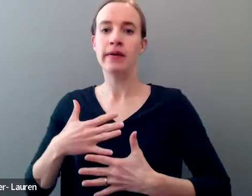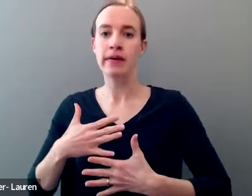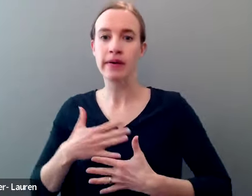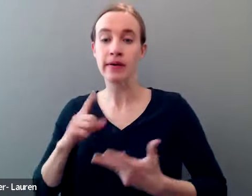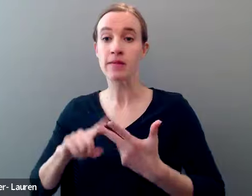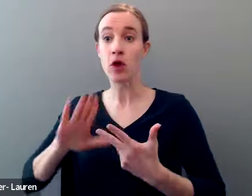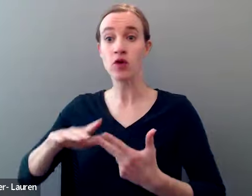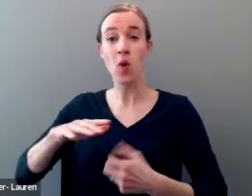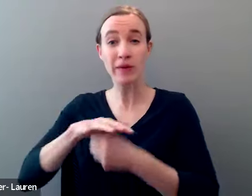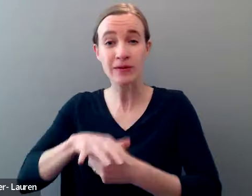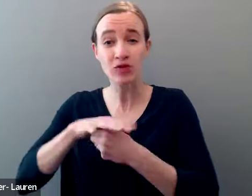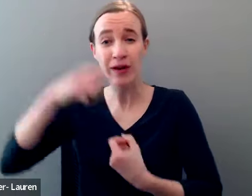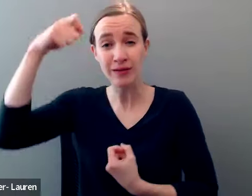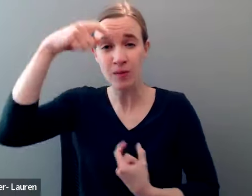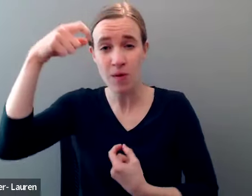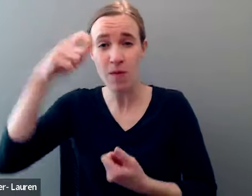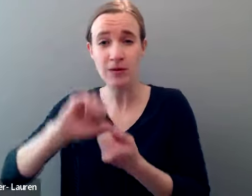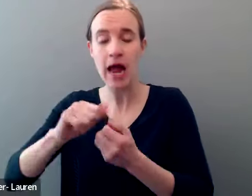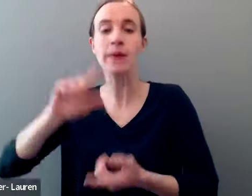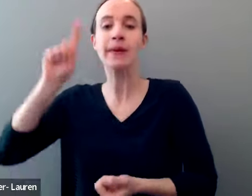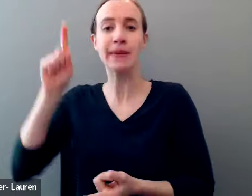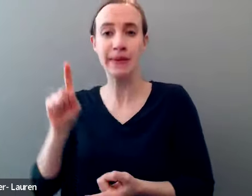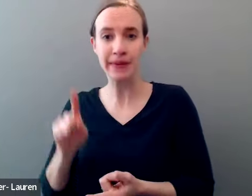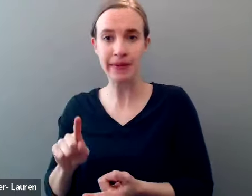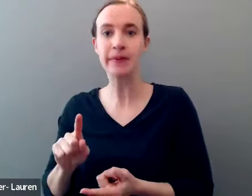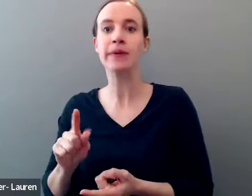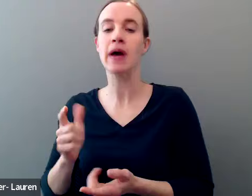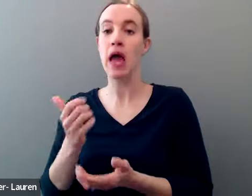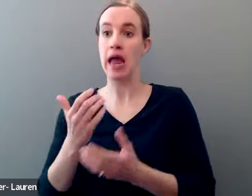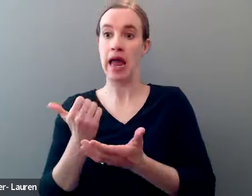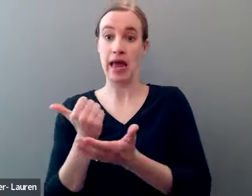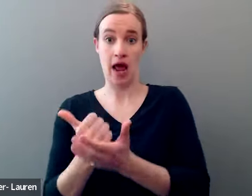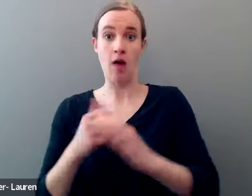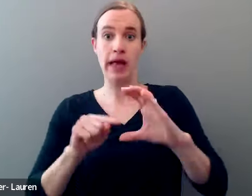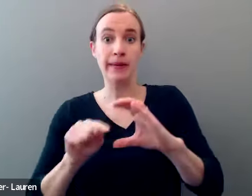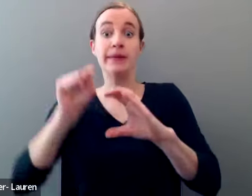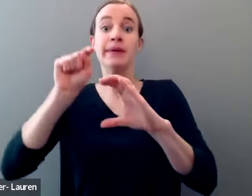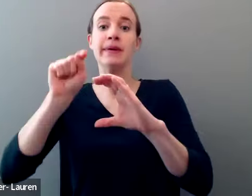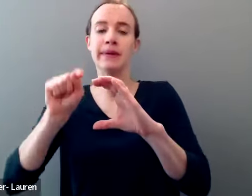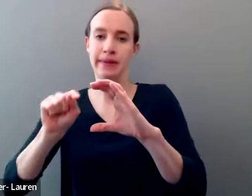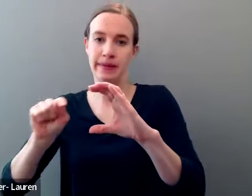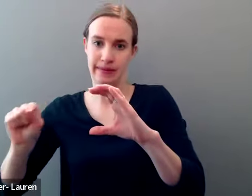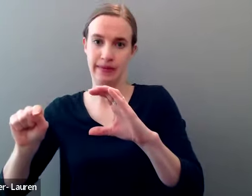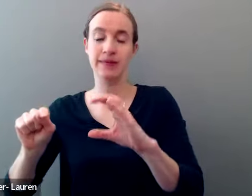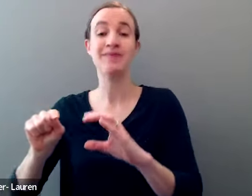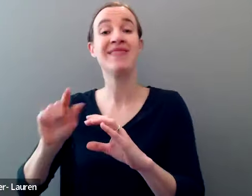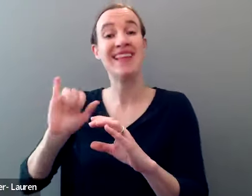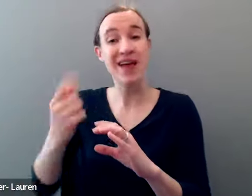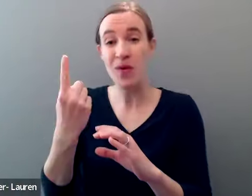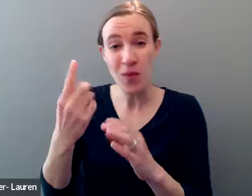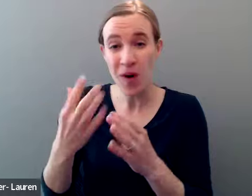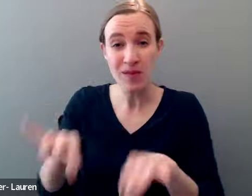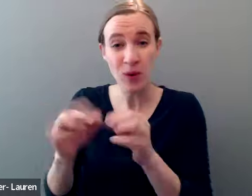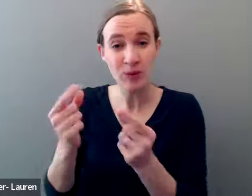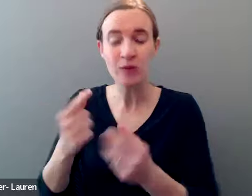your stress hormones, and get your body back online. And breathing is absolutely part of that. All